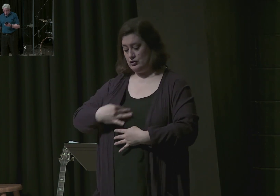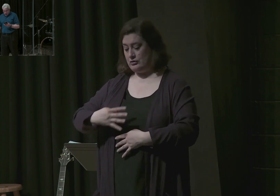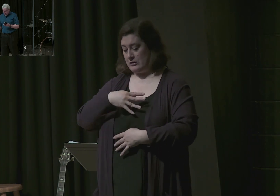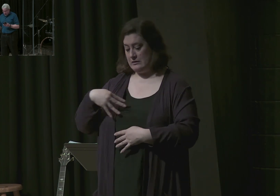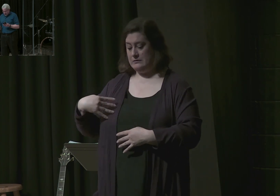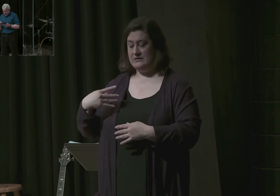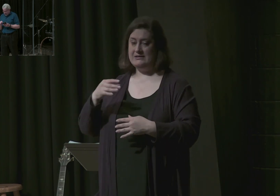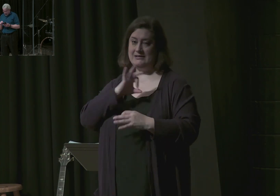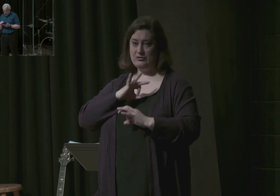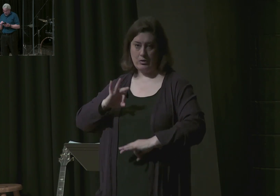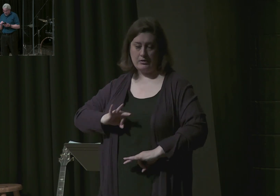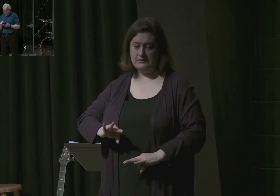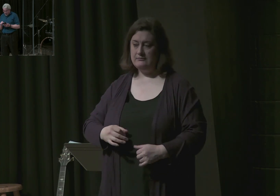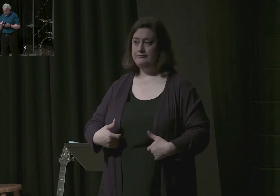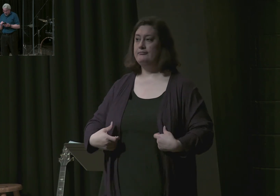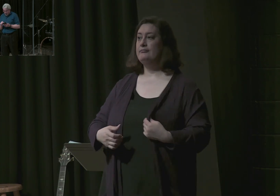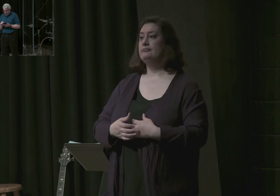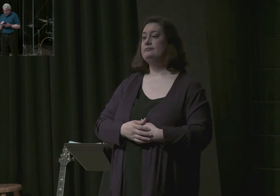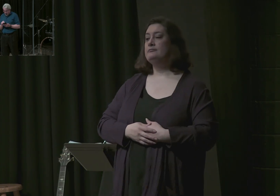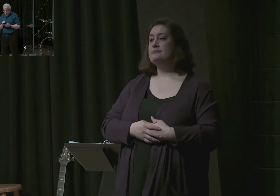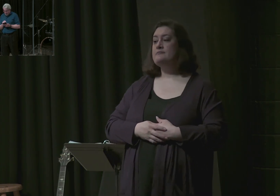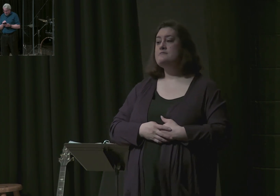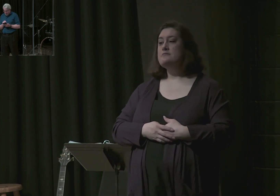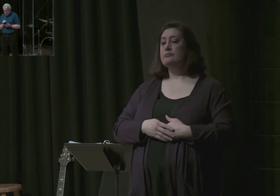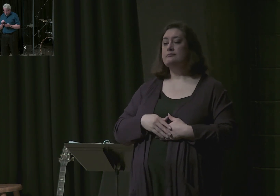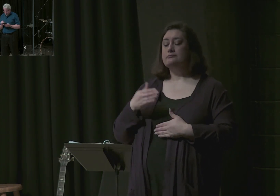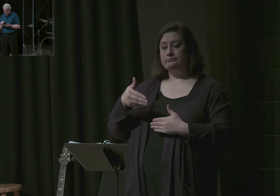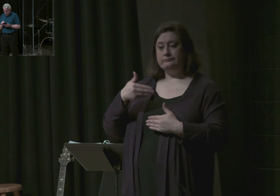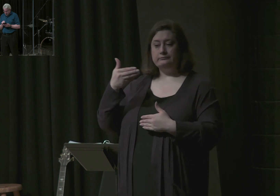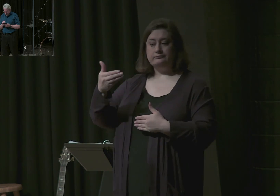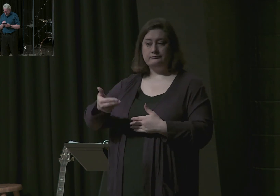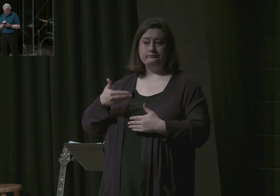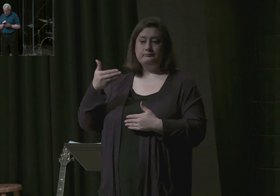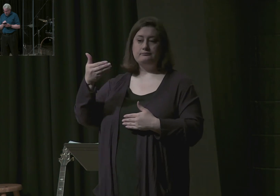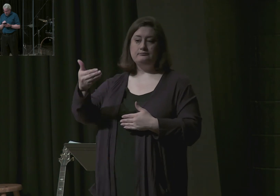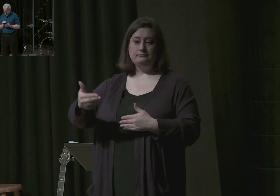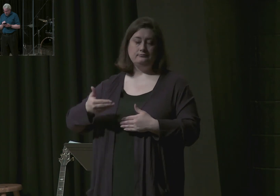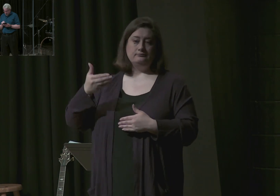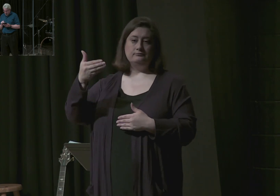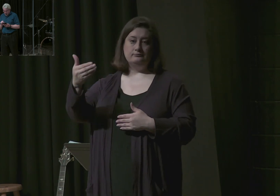the stronger ones in his own. And over time,